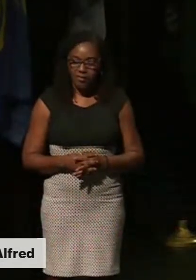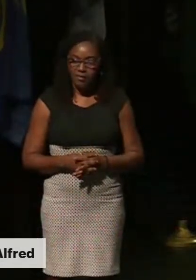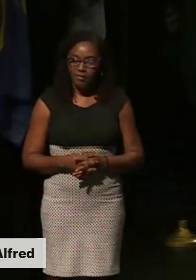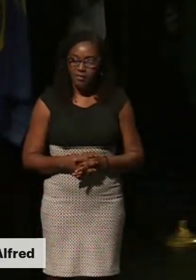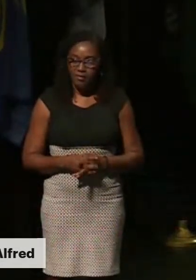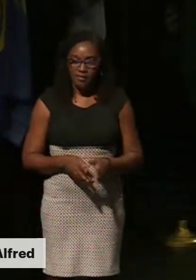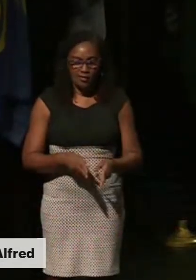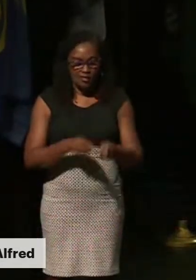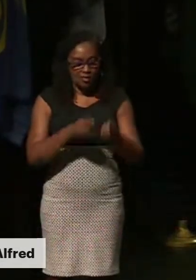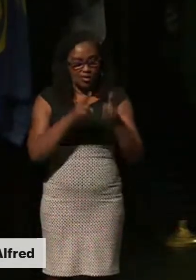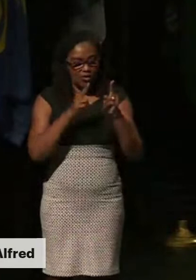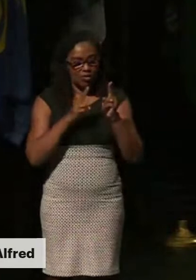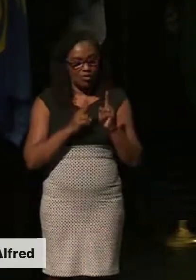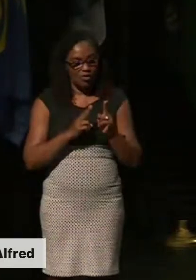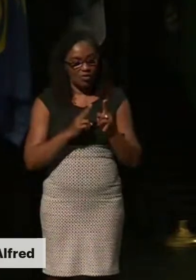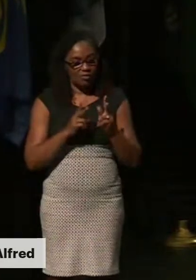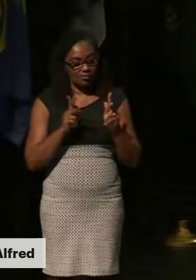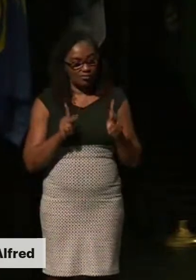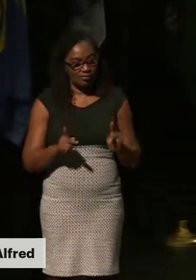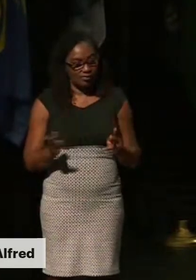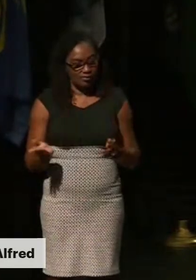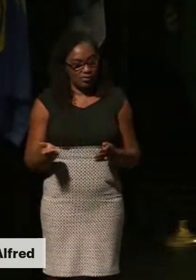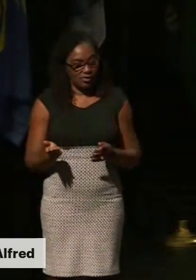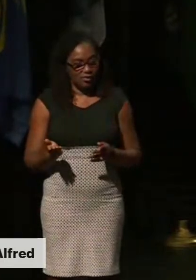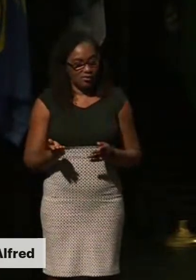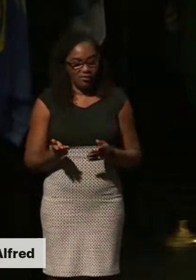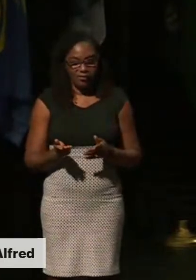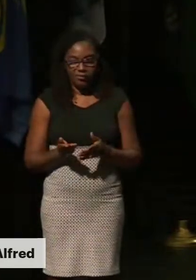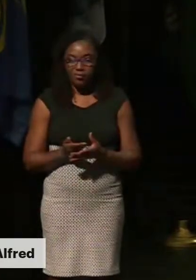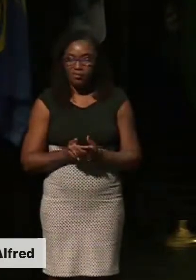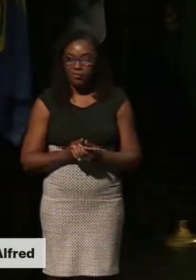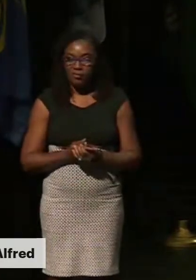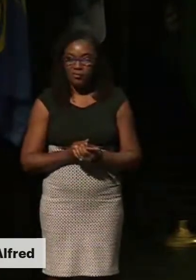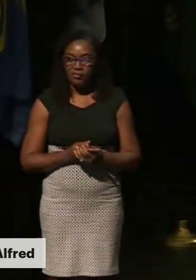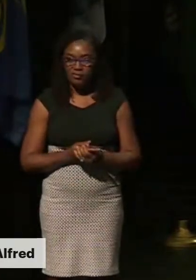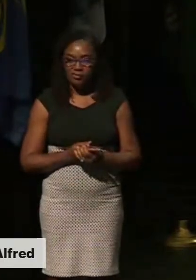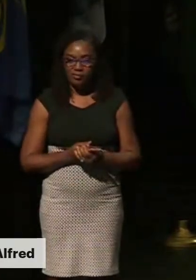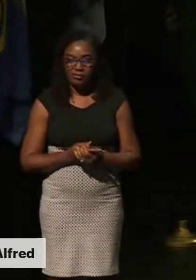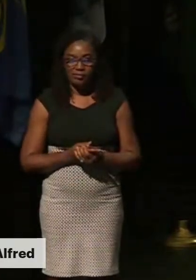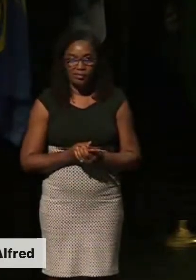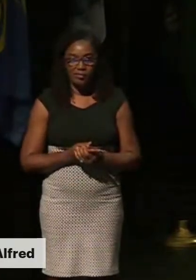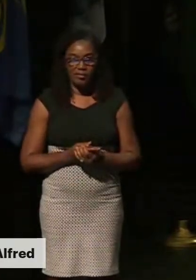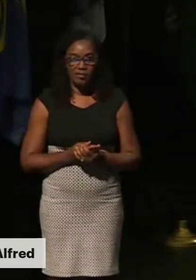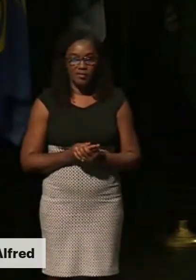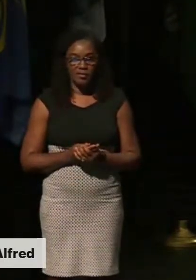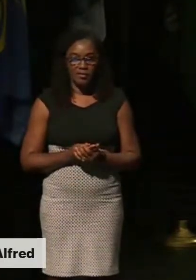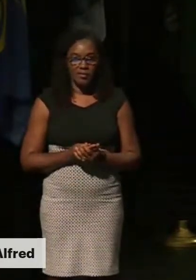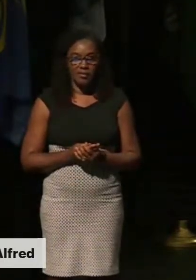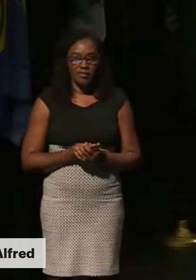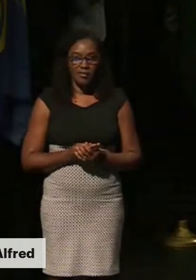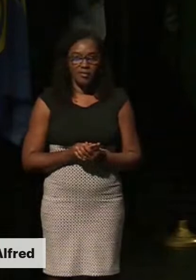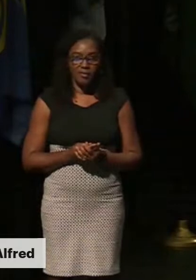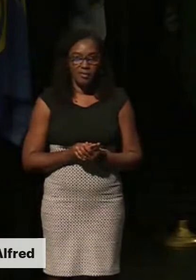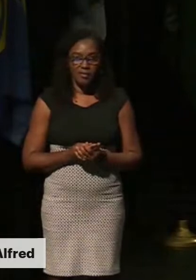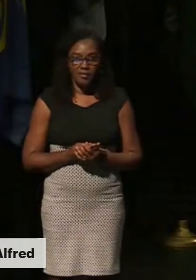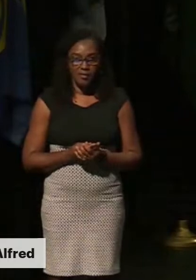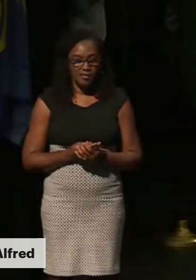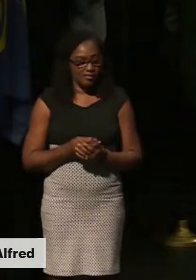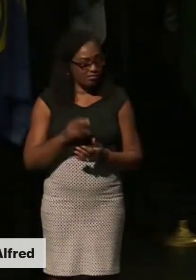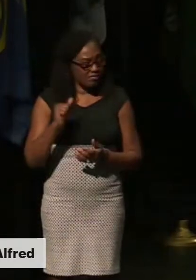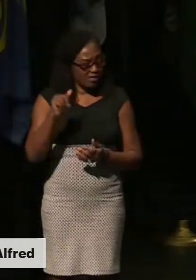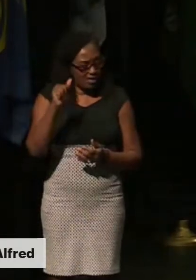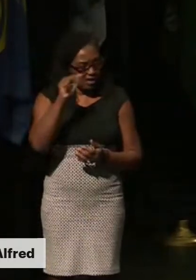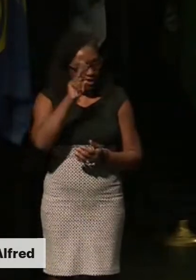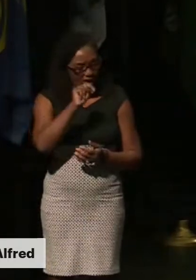Honorary Distinguished Fellow Annette Cecile Nicholson Alfred. Mrs. Annette